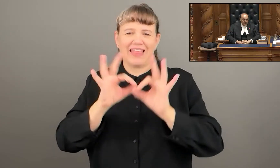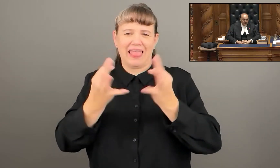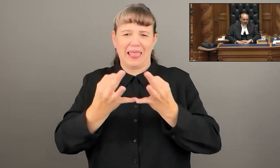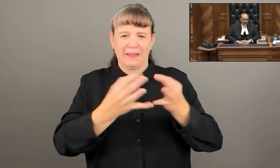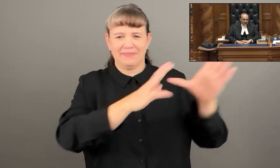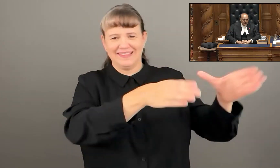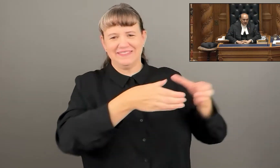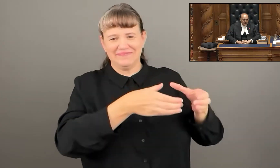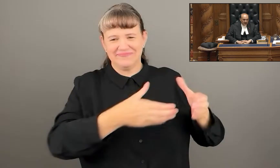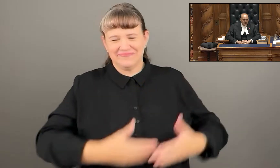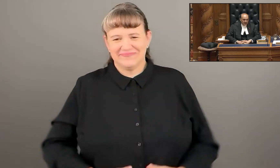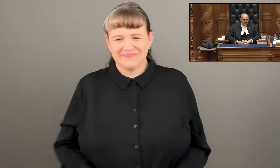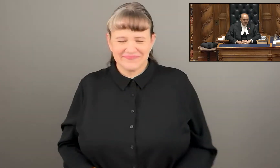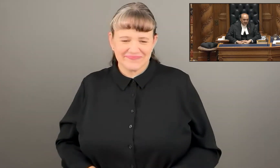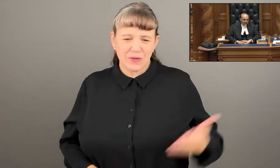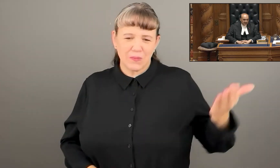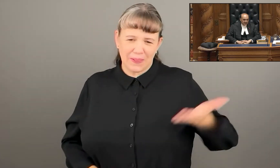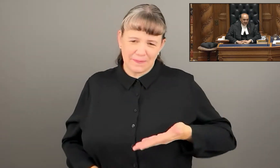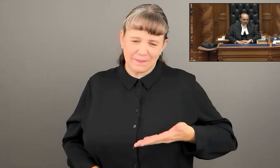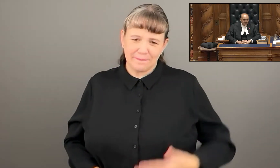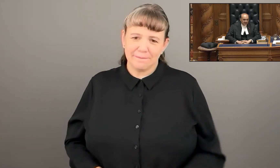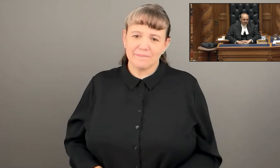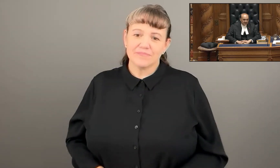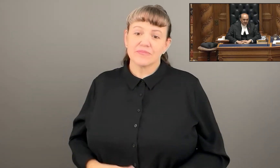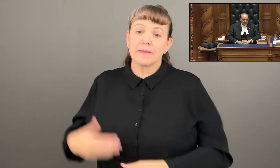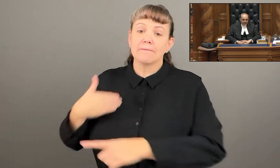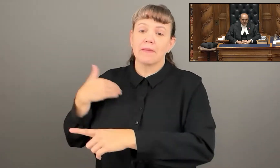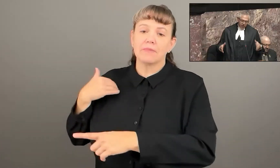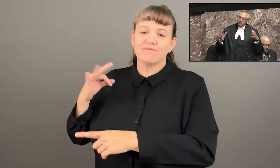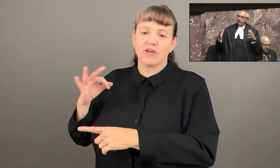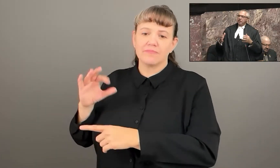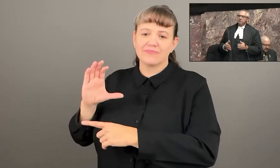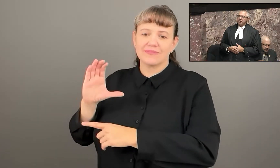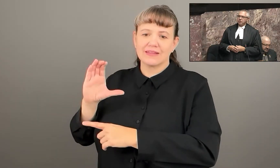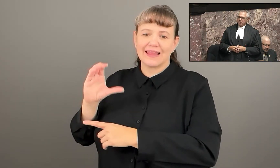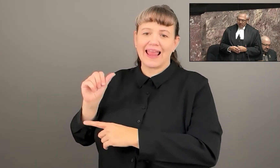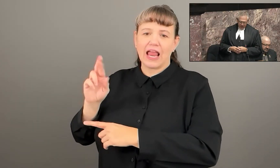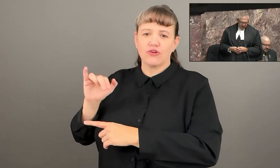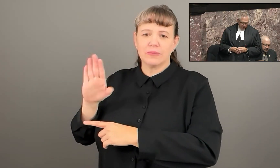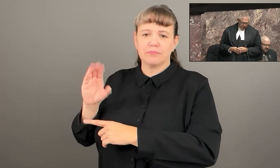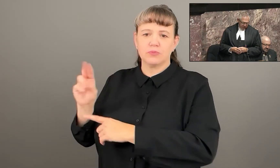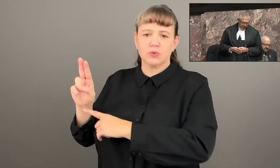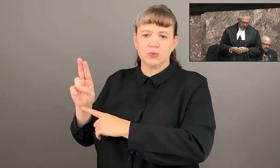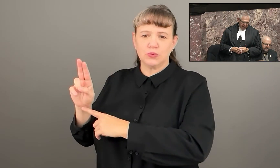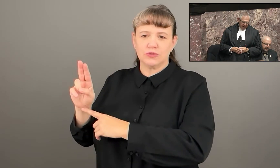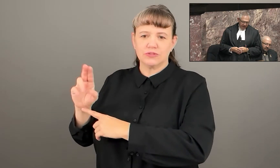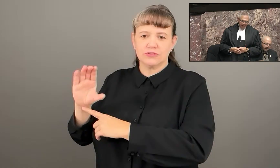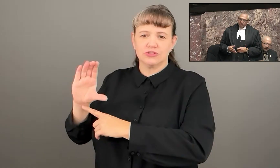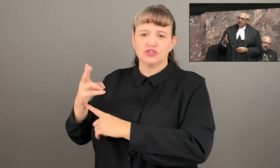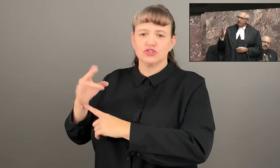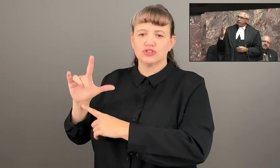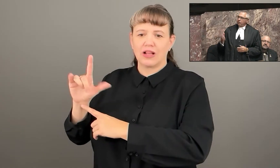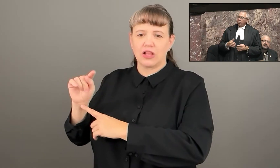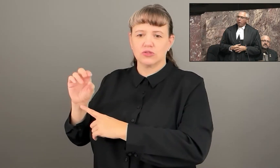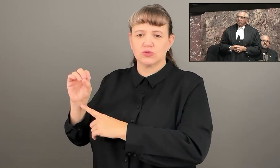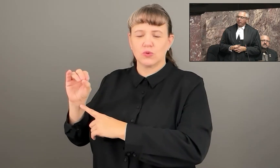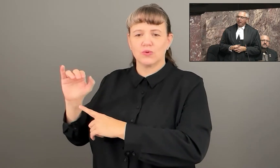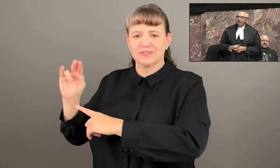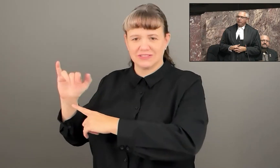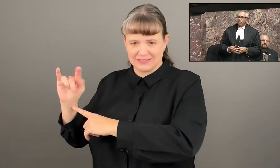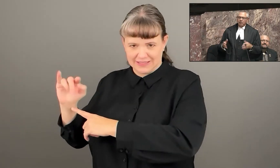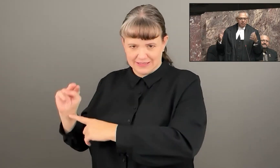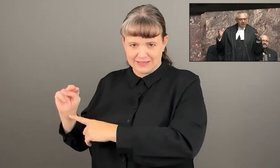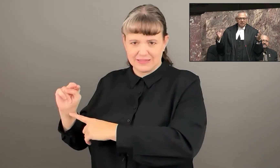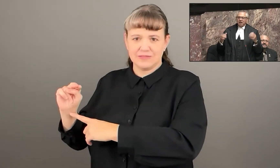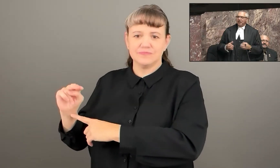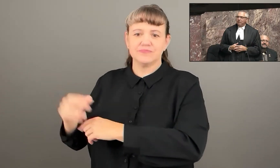Member for Caribou-Chilcotin. Well, thank you very much, Mr. Speaker. 2 very special people to introduce today, visiting from Quadra